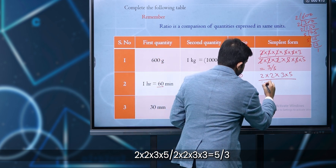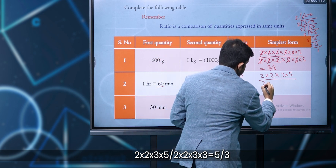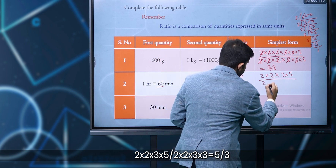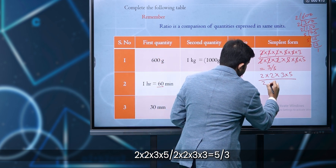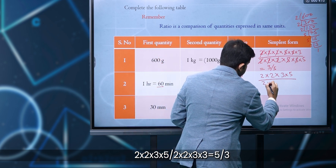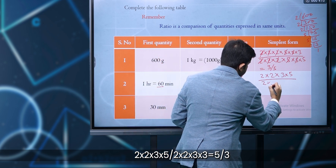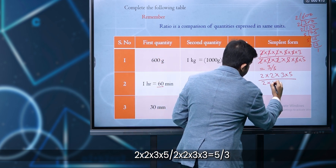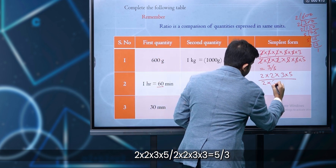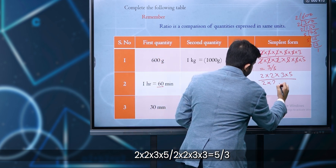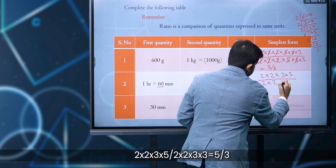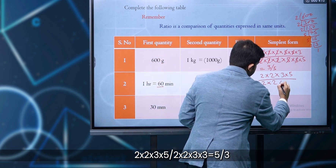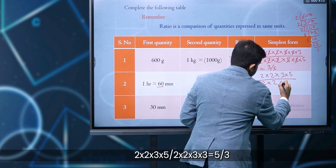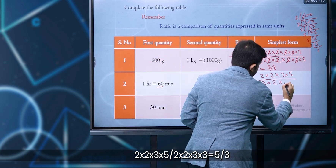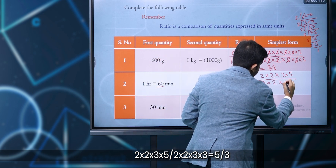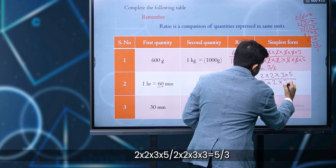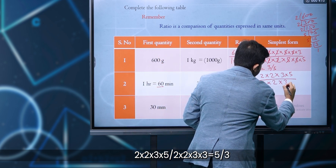2 into 2 into 3 into 3,